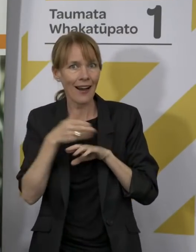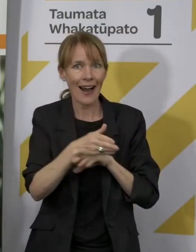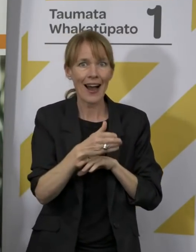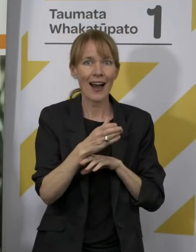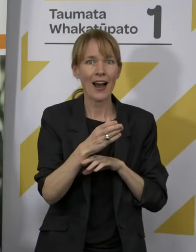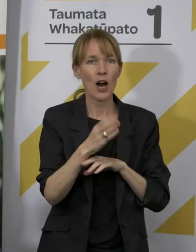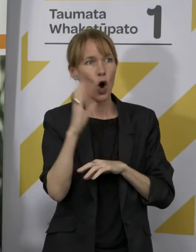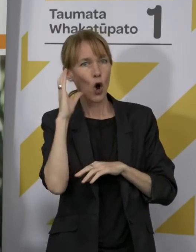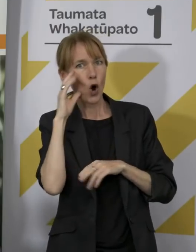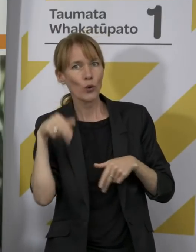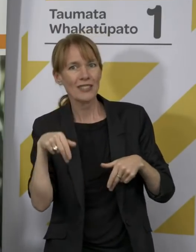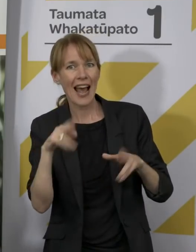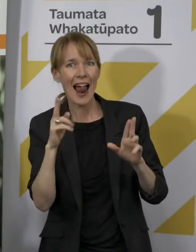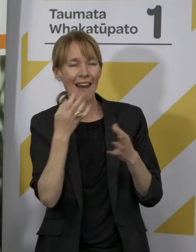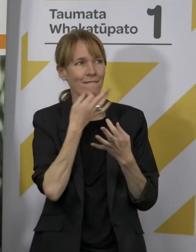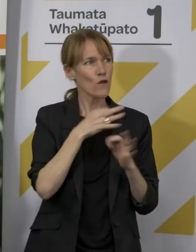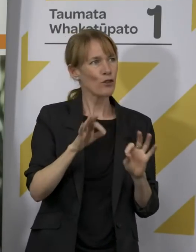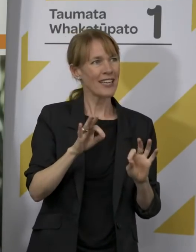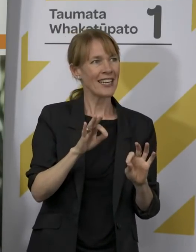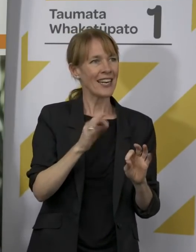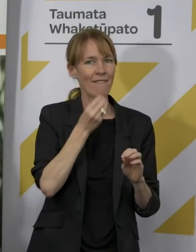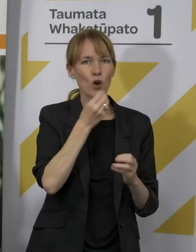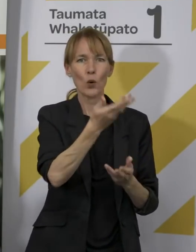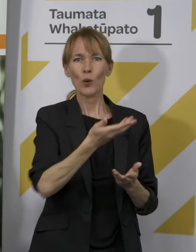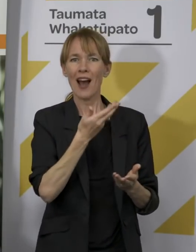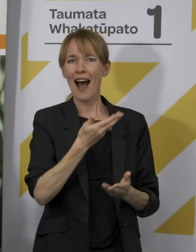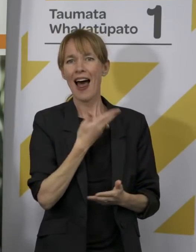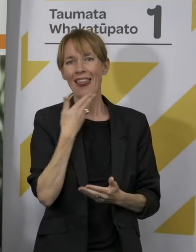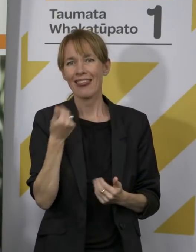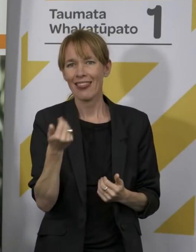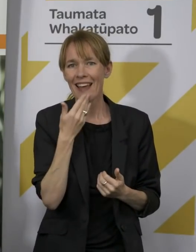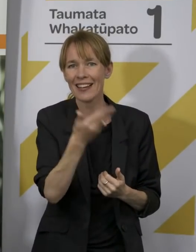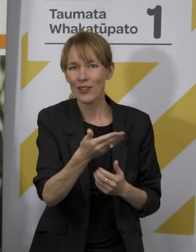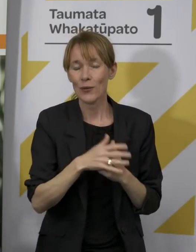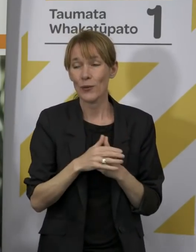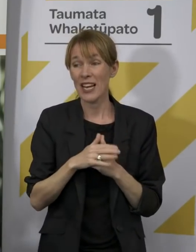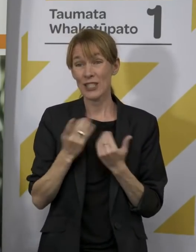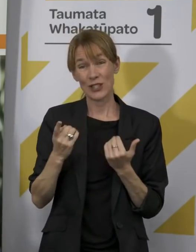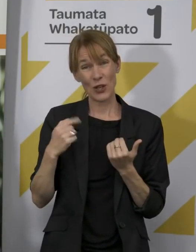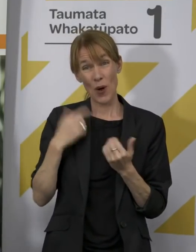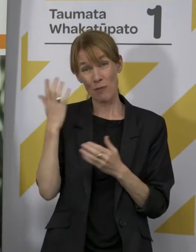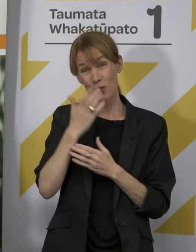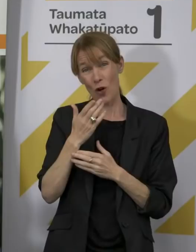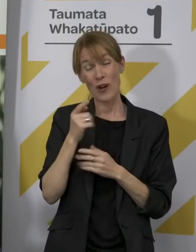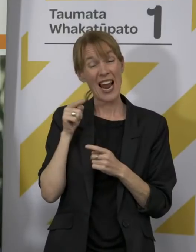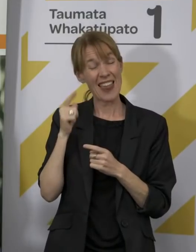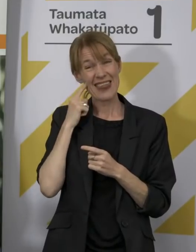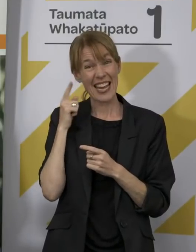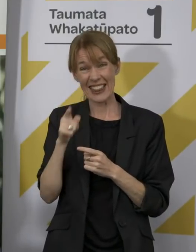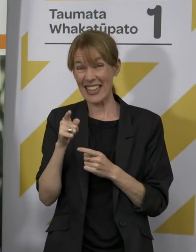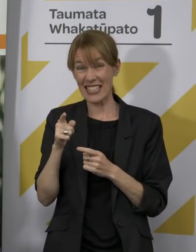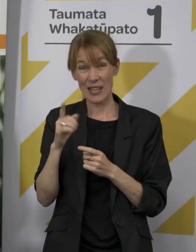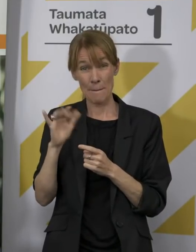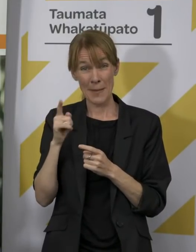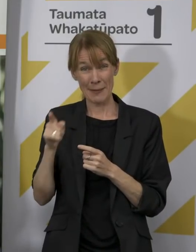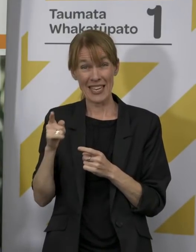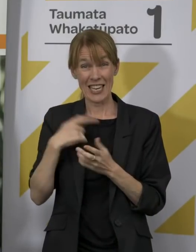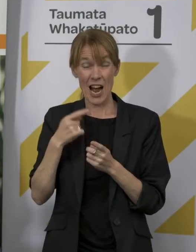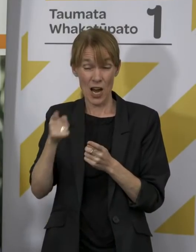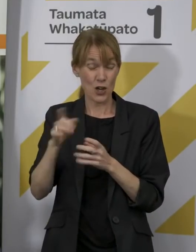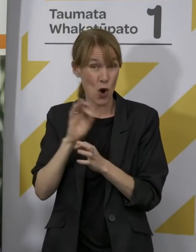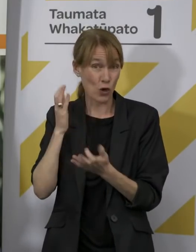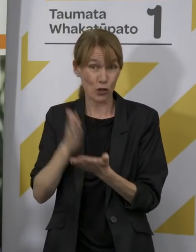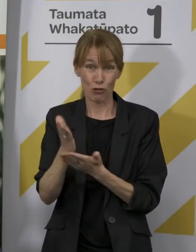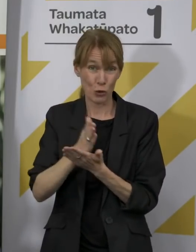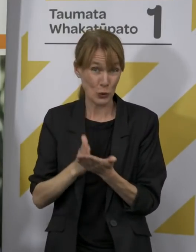this is cannot be verified and may well be an urban myth. I'm sorry to disappoint you there. But thank you very much.